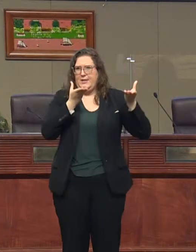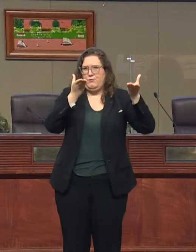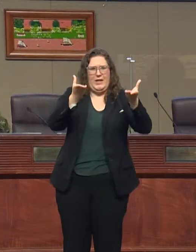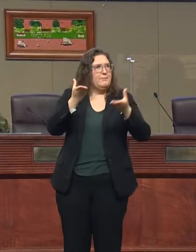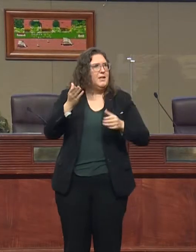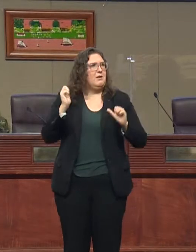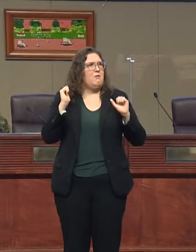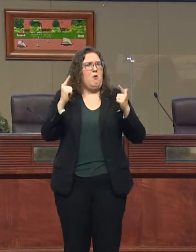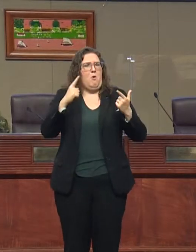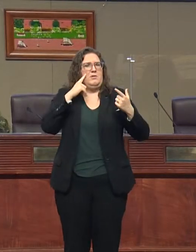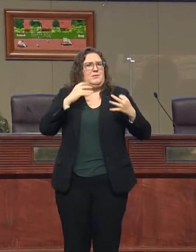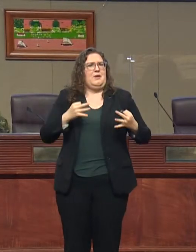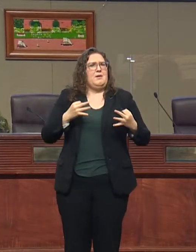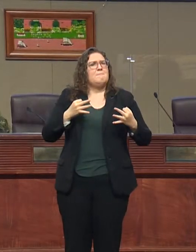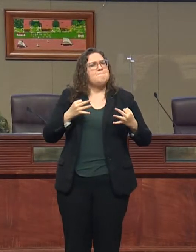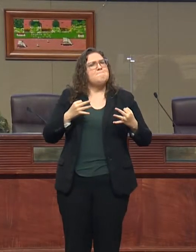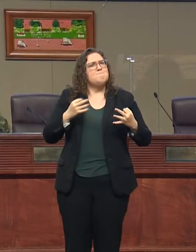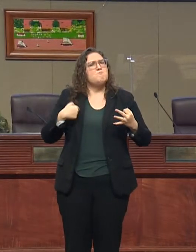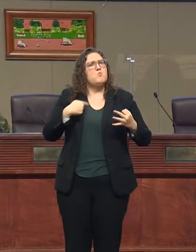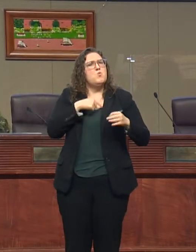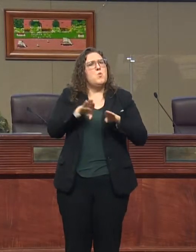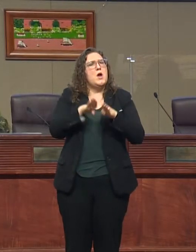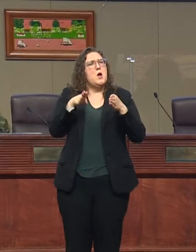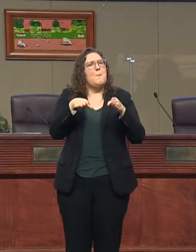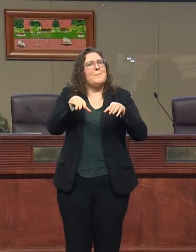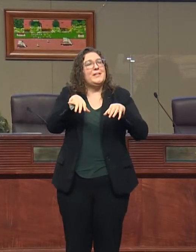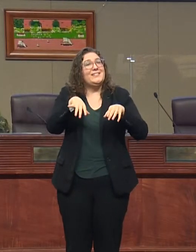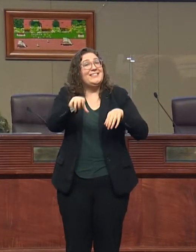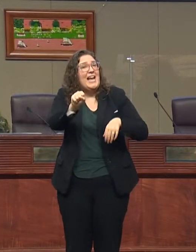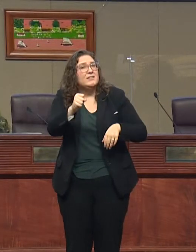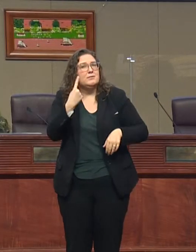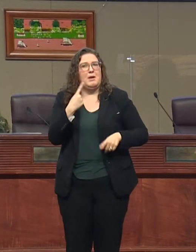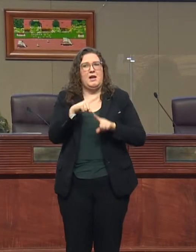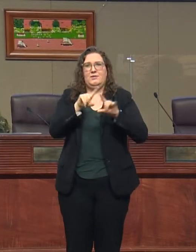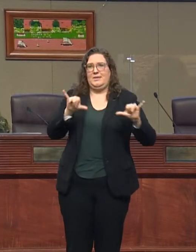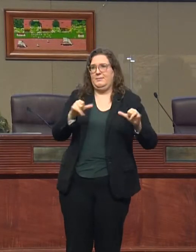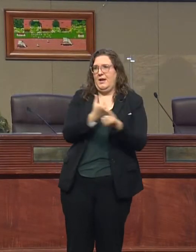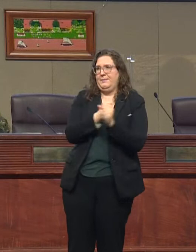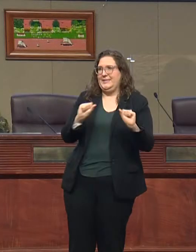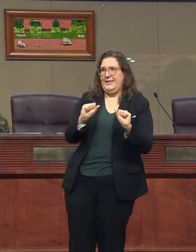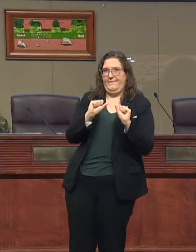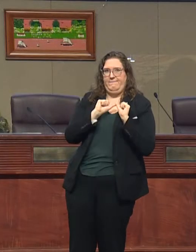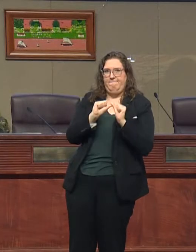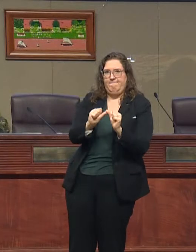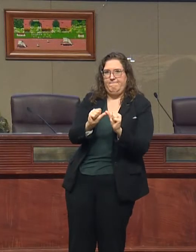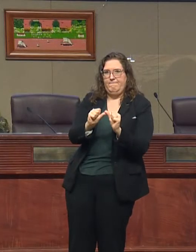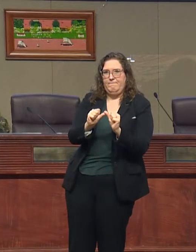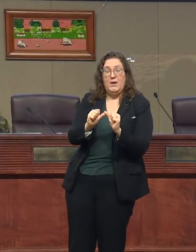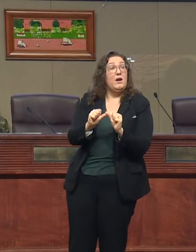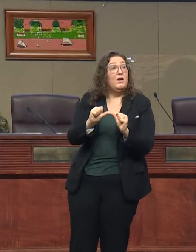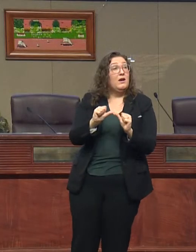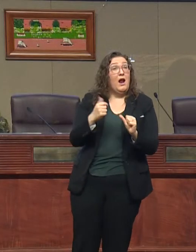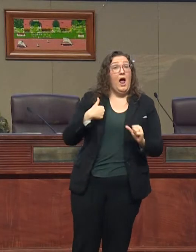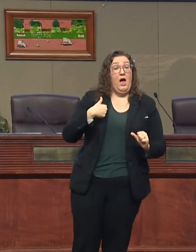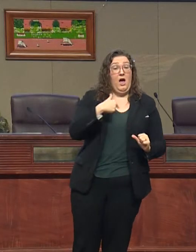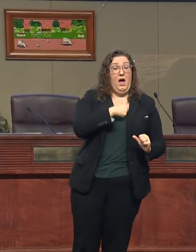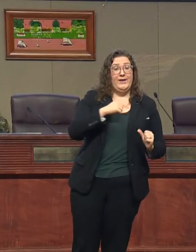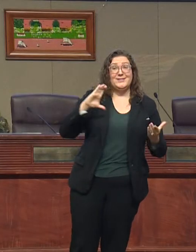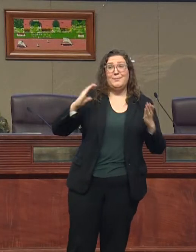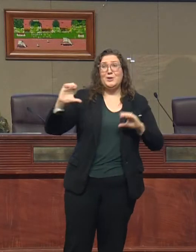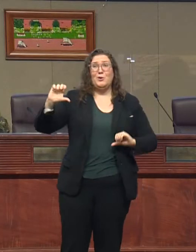allow us to reopen, but to do so safely. Unlike many metropolitan areas around the country, we